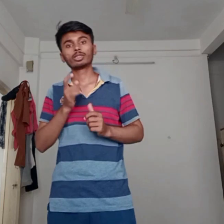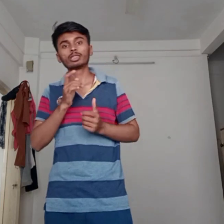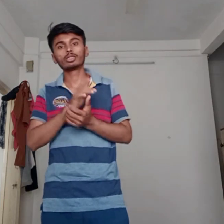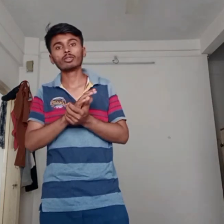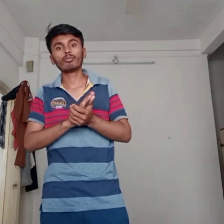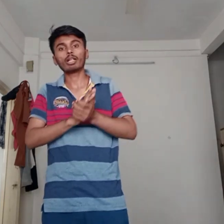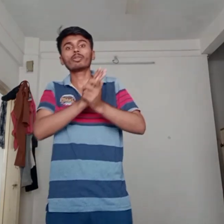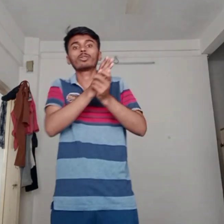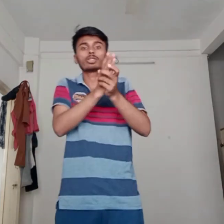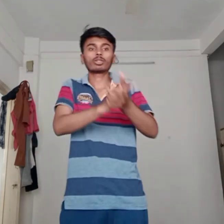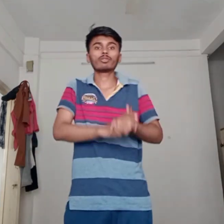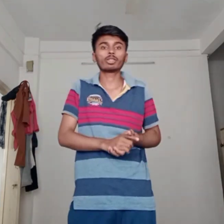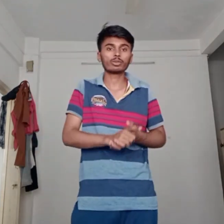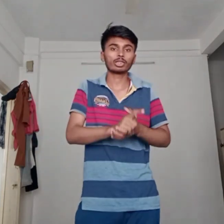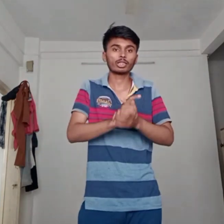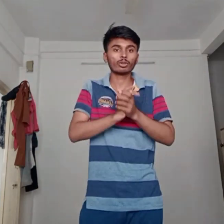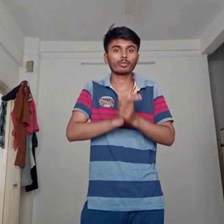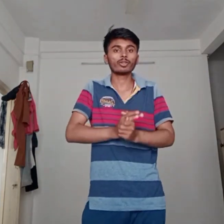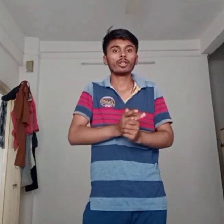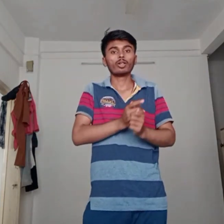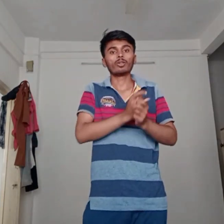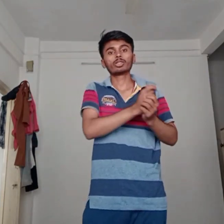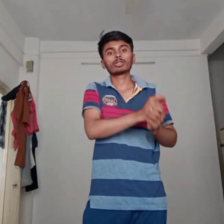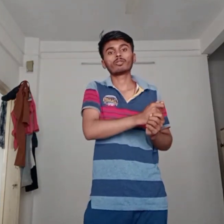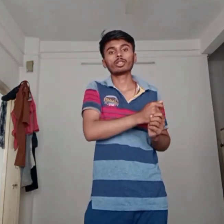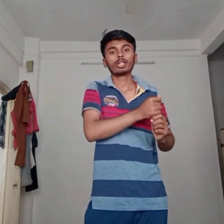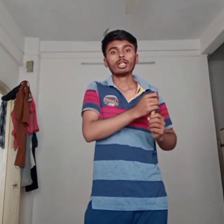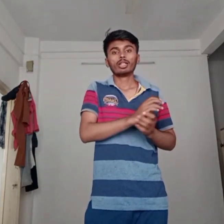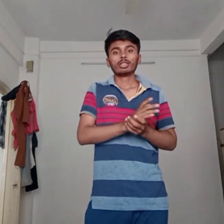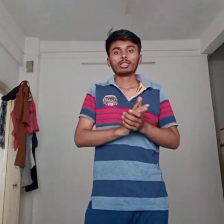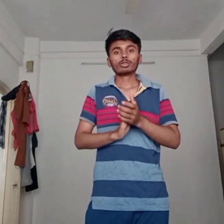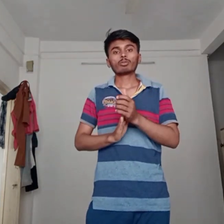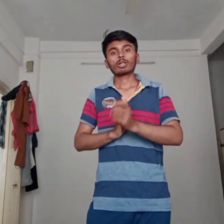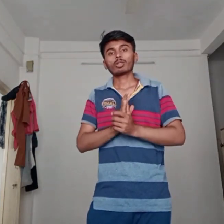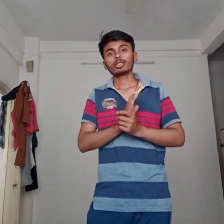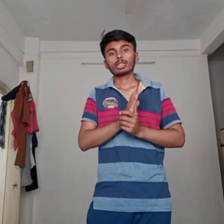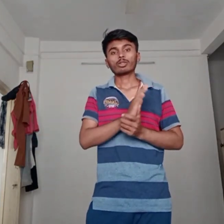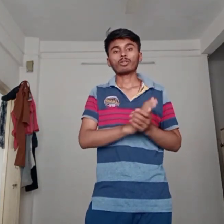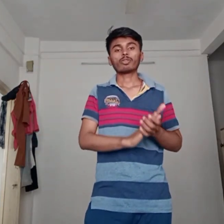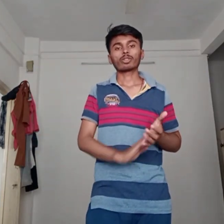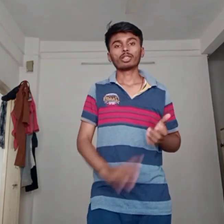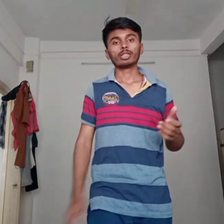is my view on this topic. You share your view on this topic. This is Omkar signing off for the day.